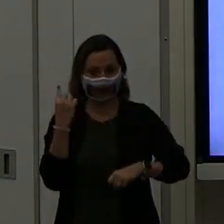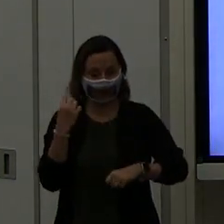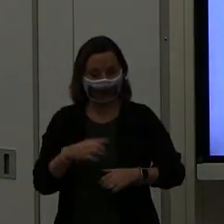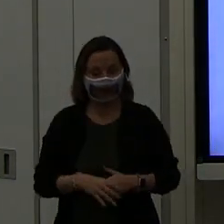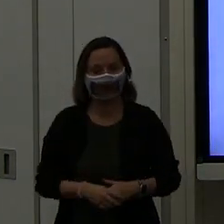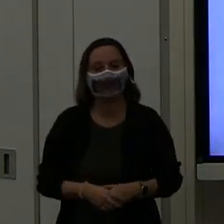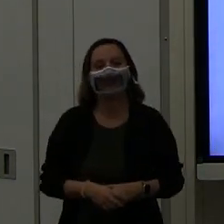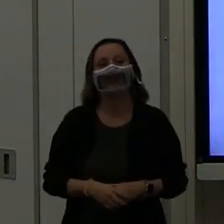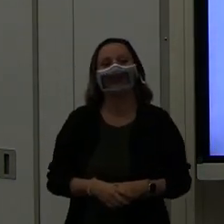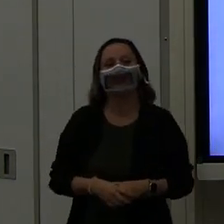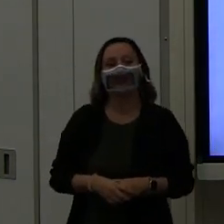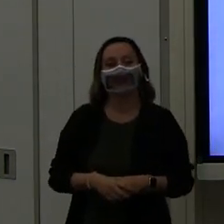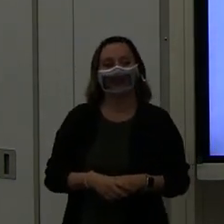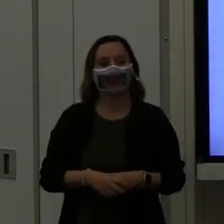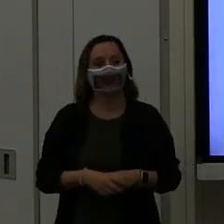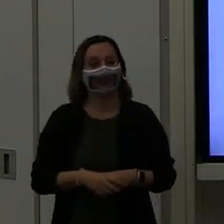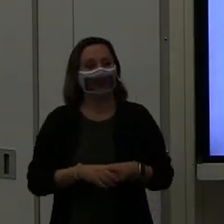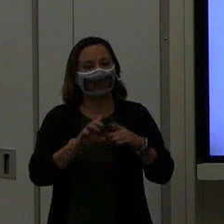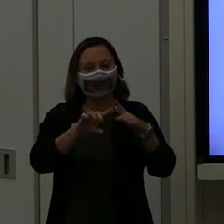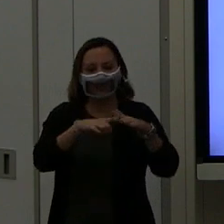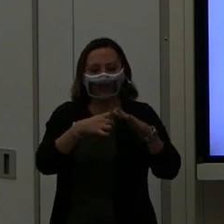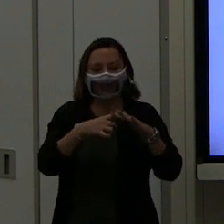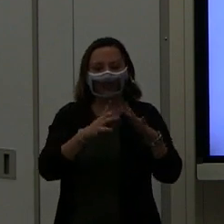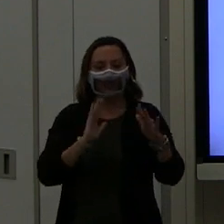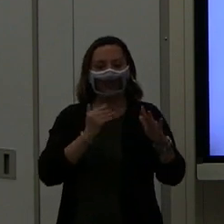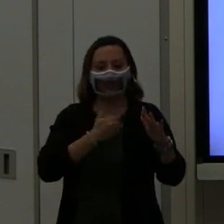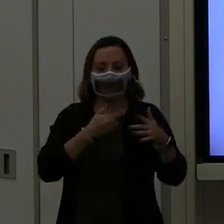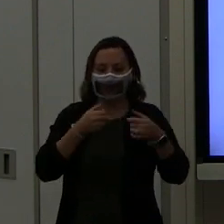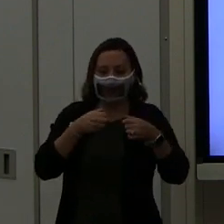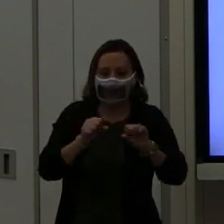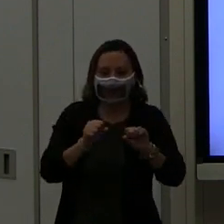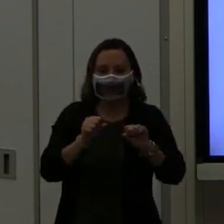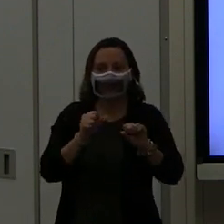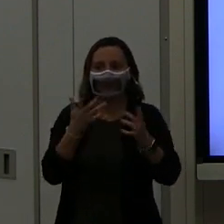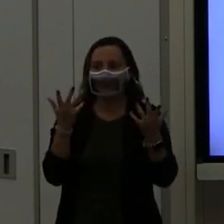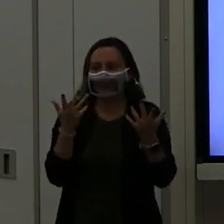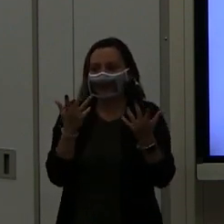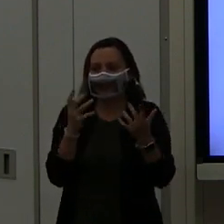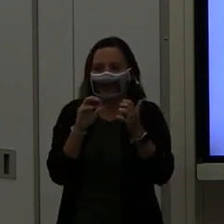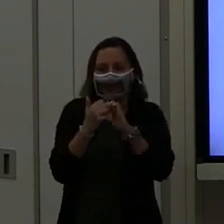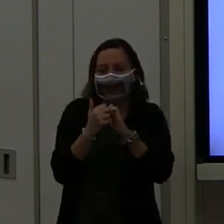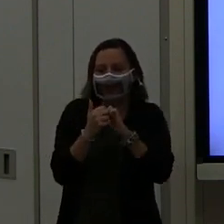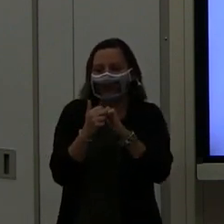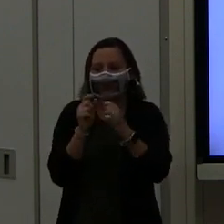So initially, our efforts were getting access to all of our students.